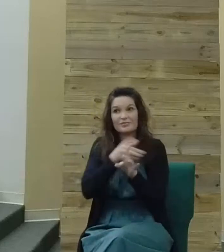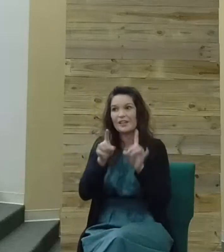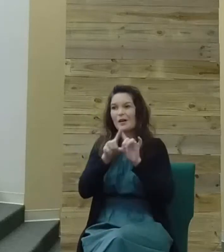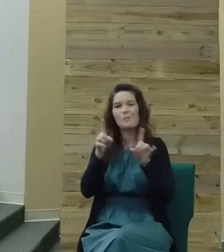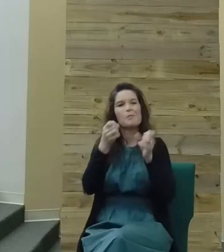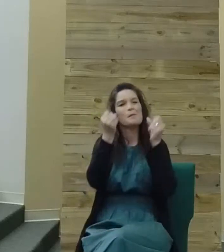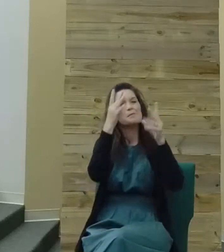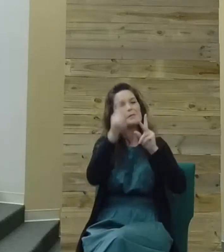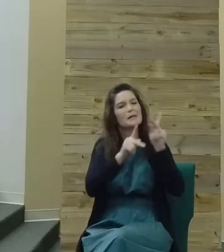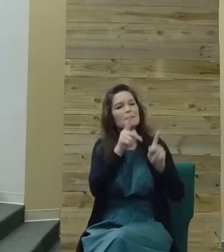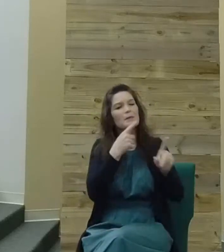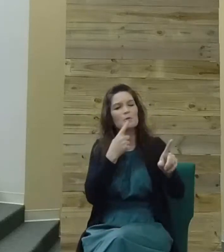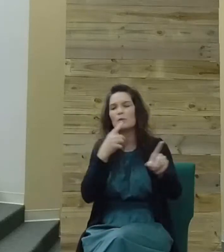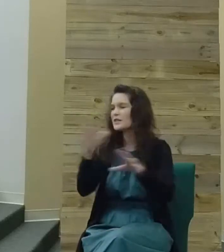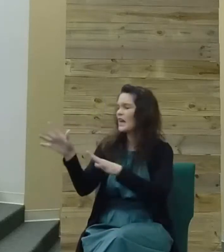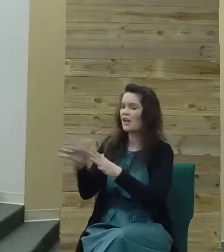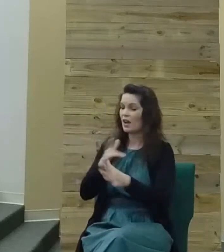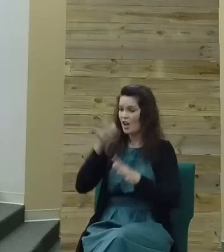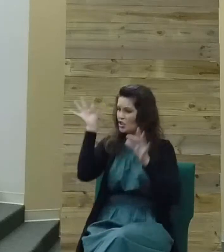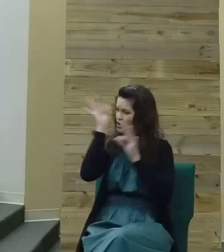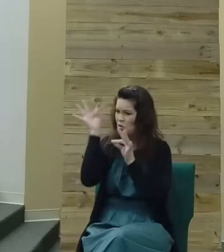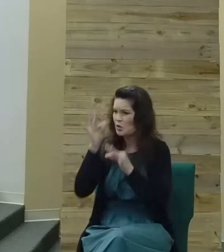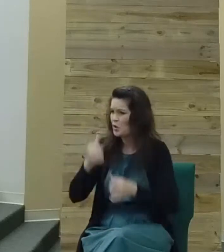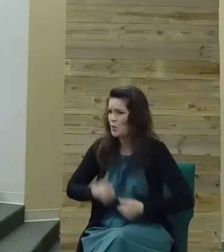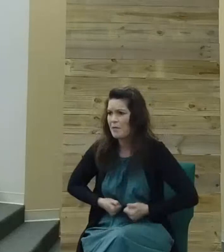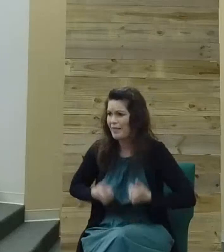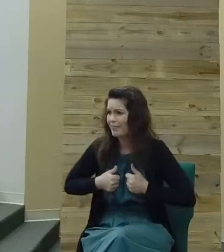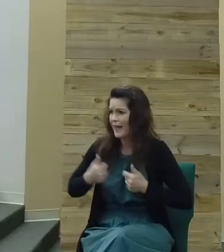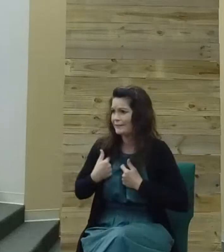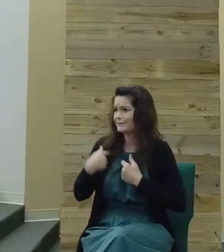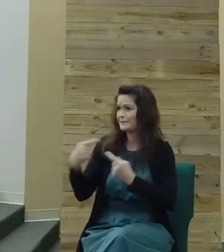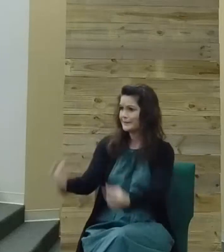many people say, "But you don't know what's in my past. You don't know what I've done."